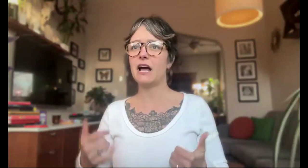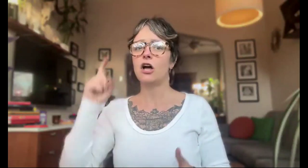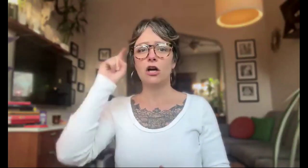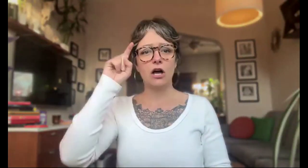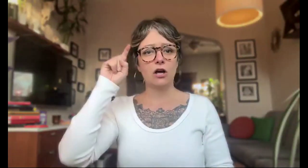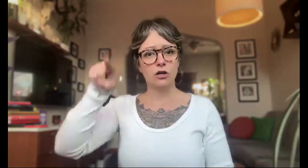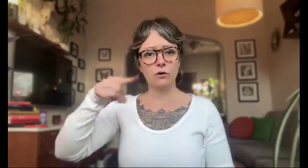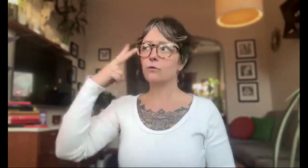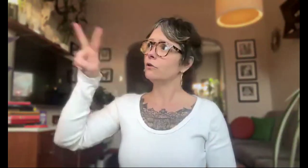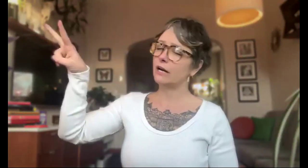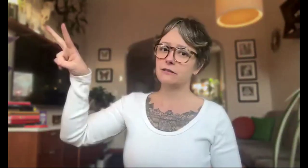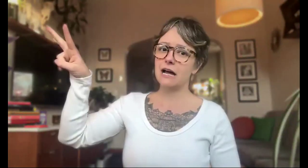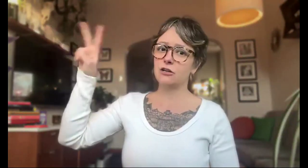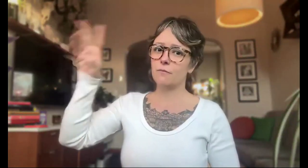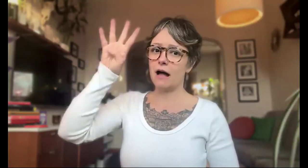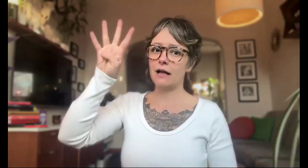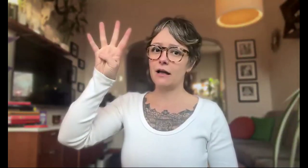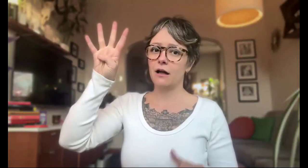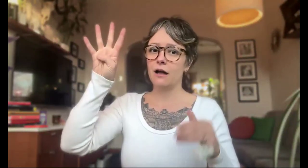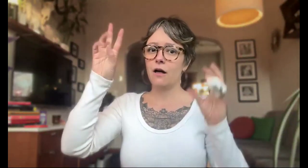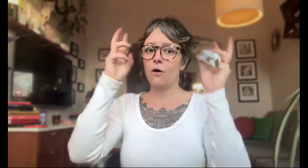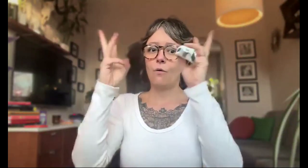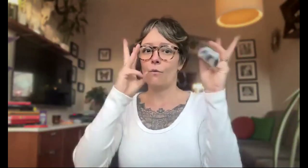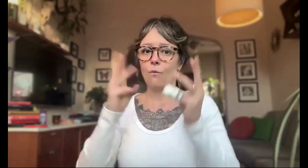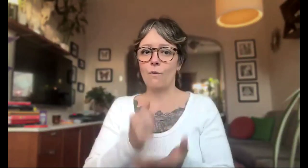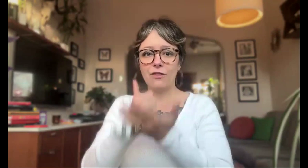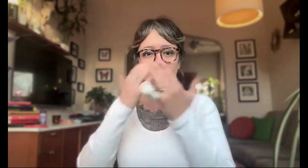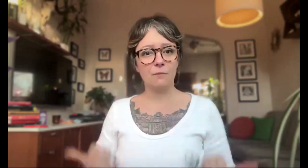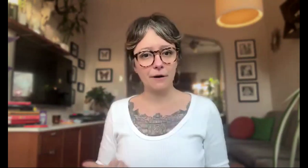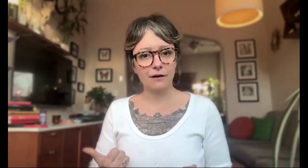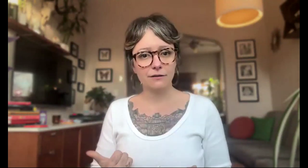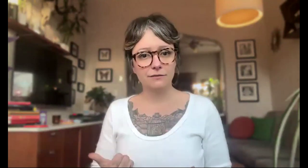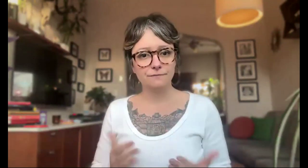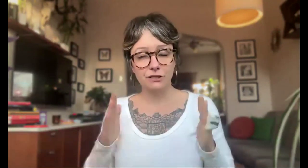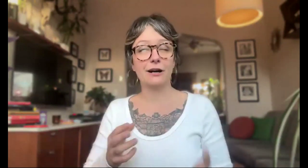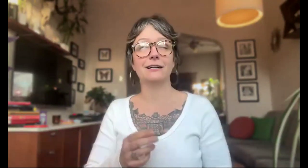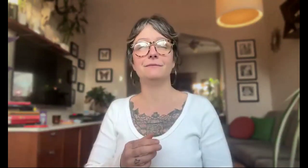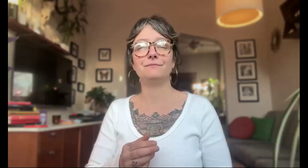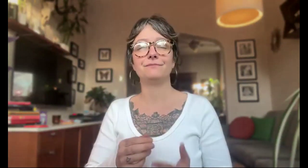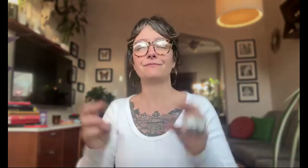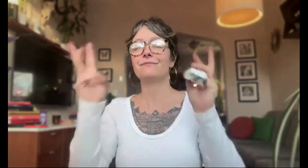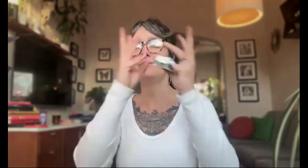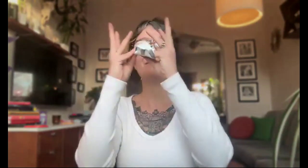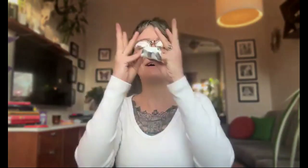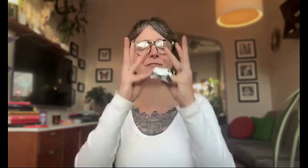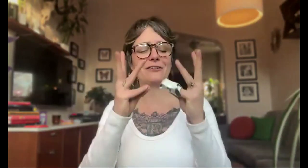like, you look outside, you're my weather helper. Sorry, my